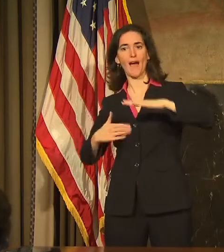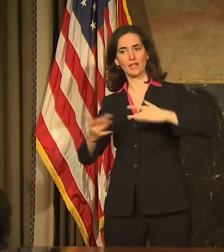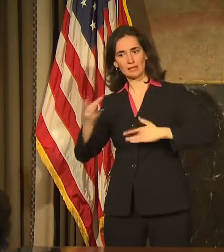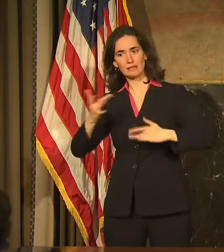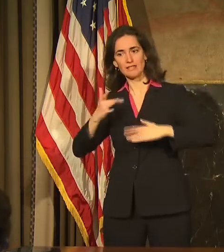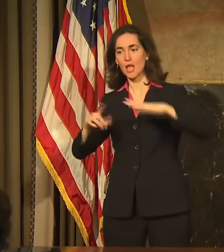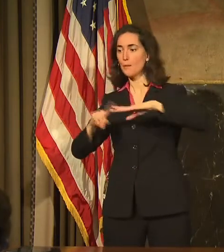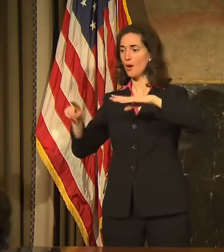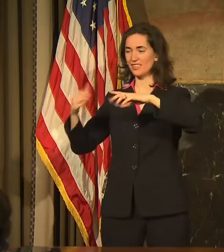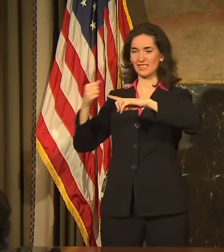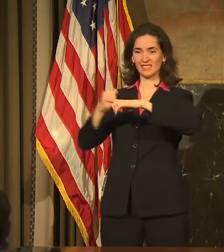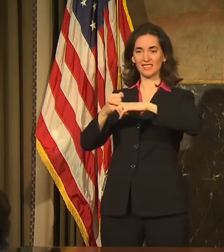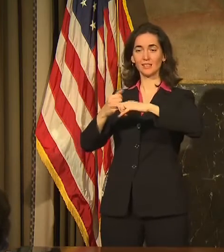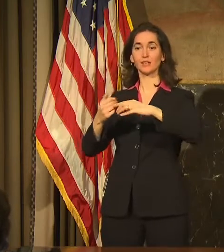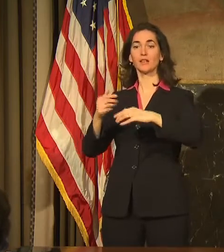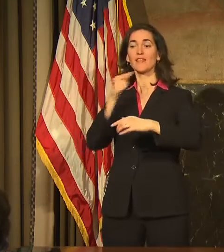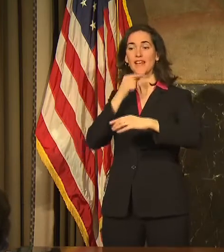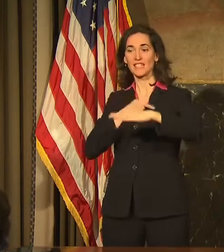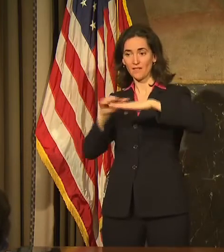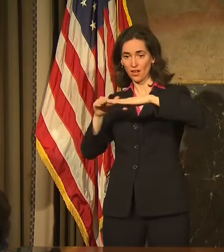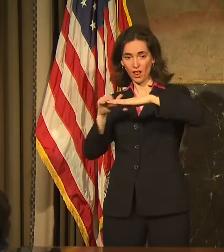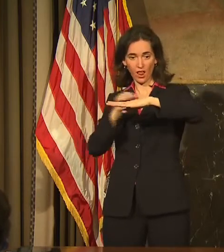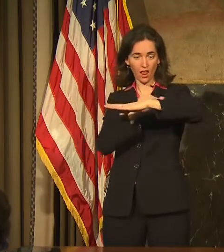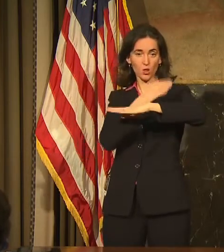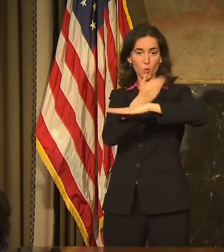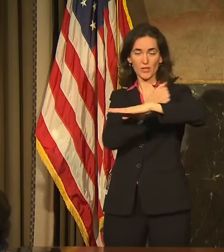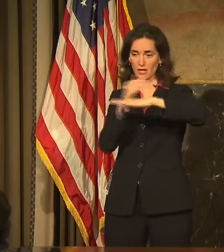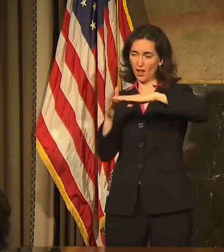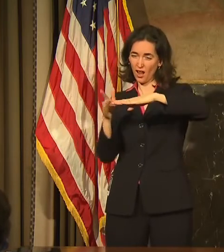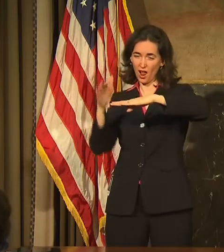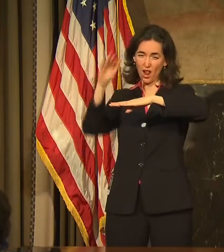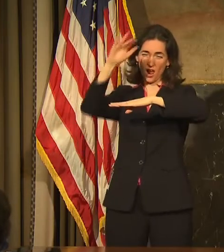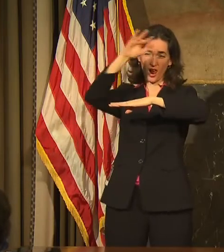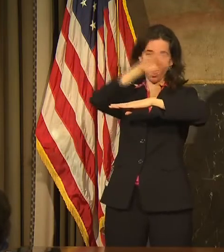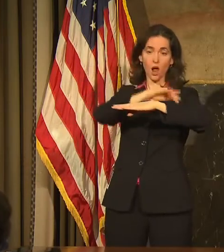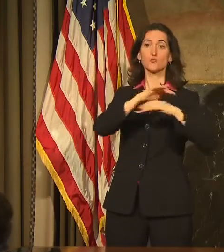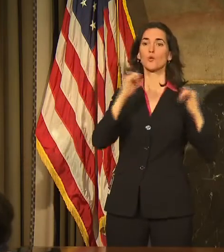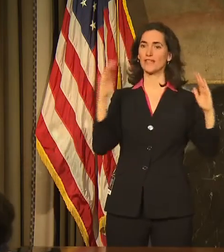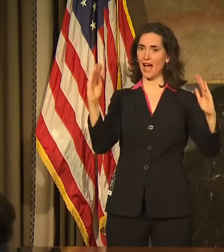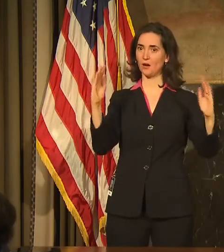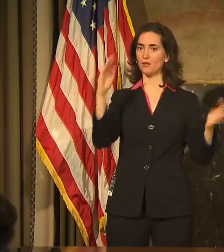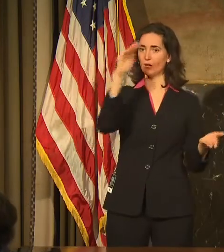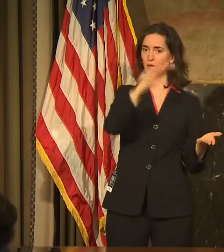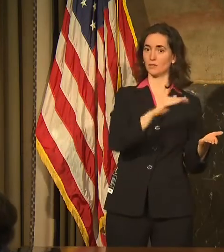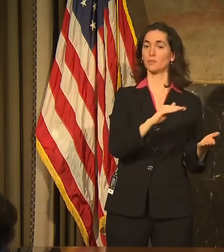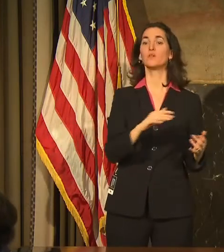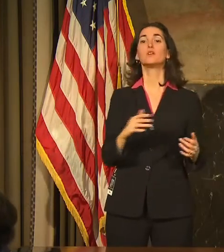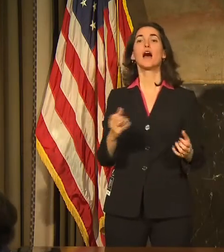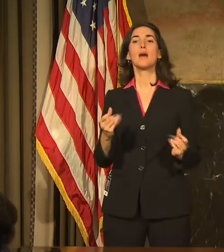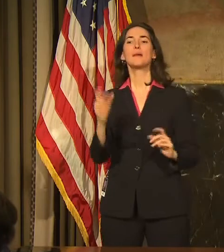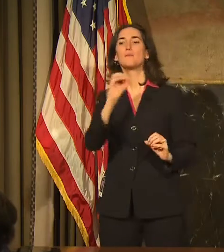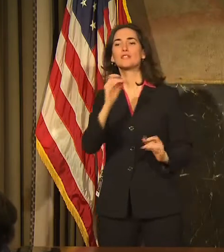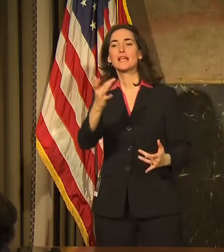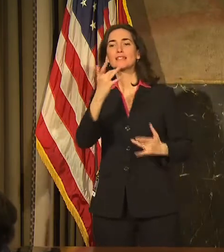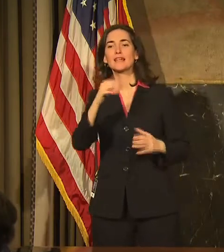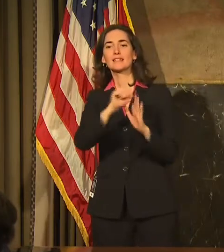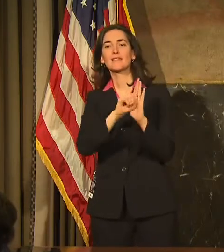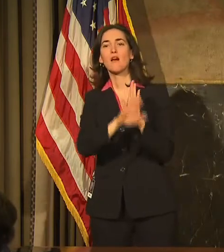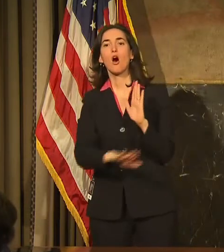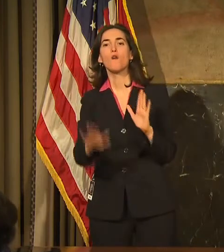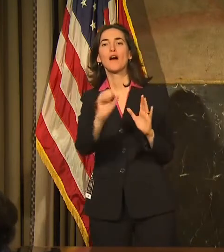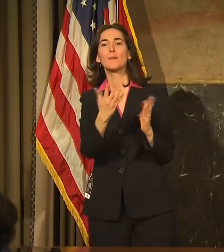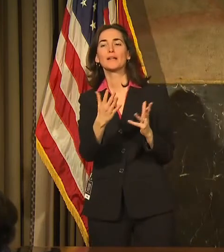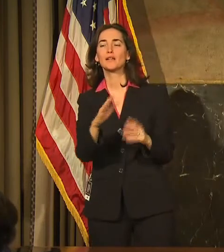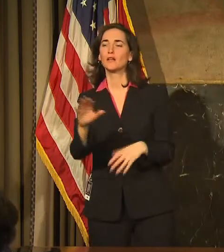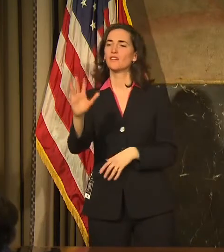We need to keep going in that direction. So as of today, percent positivity for the state is at 5%, and there